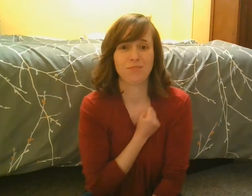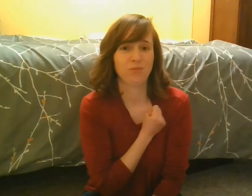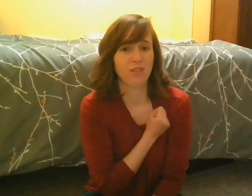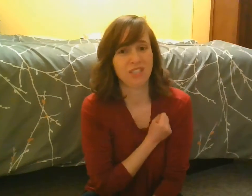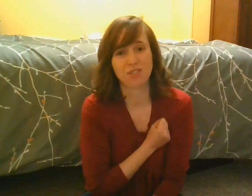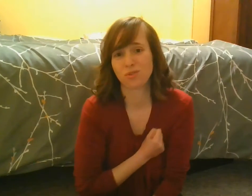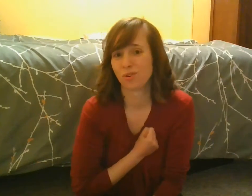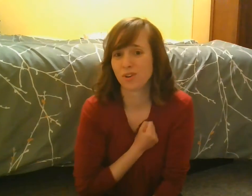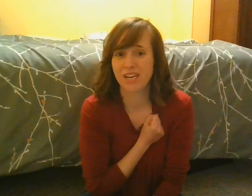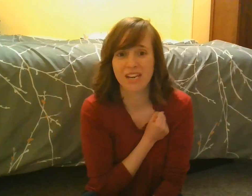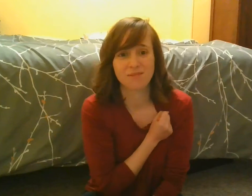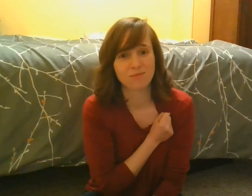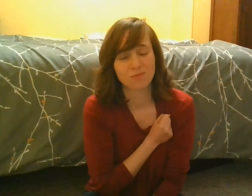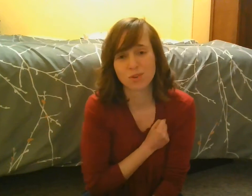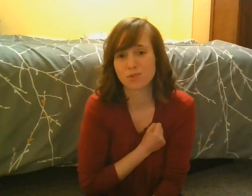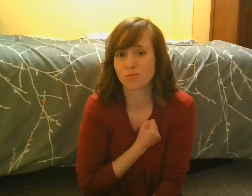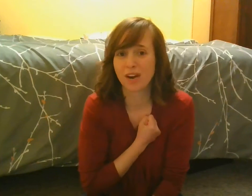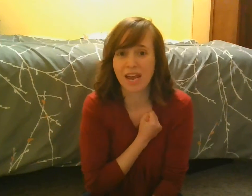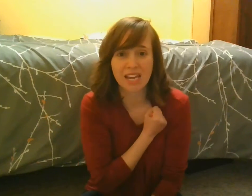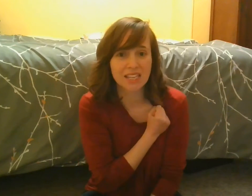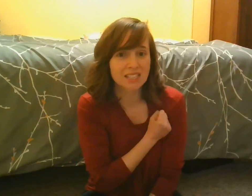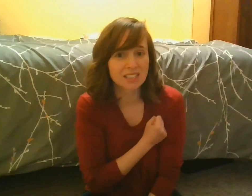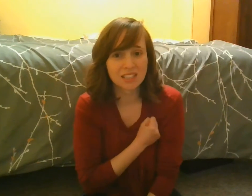feel sorry, regret,